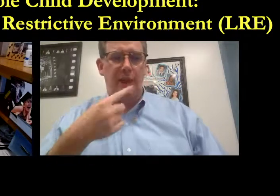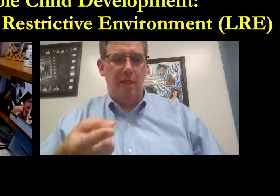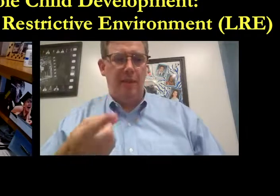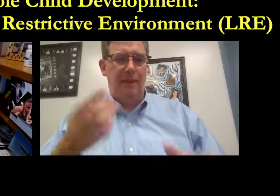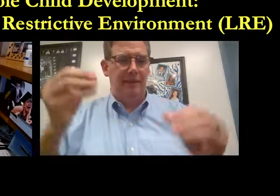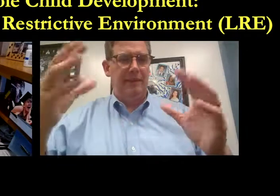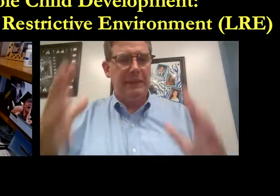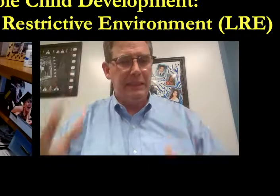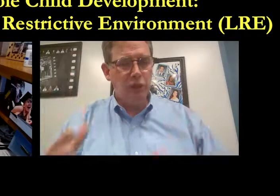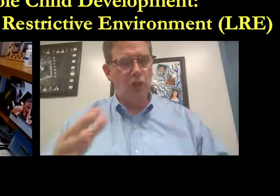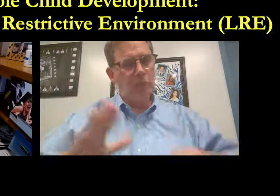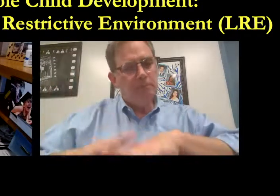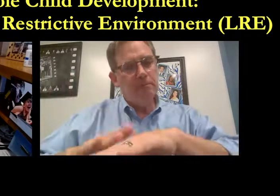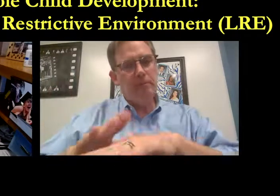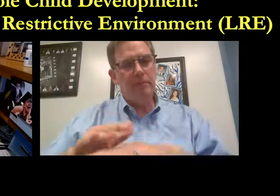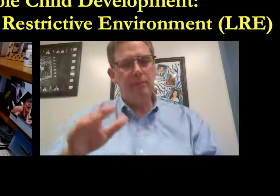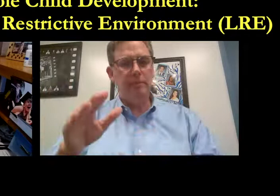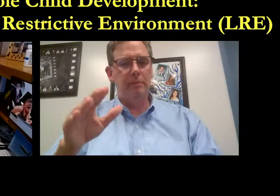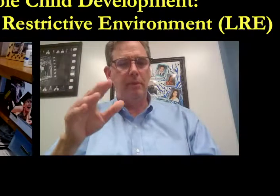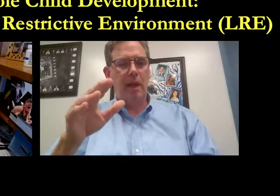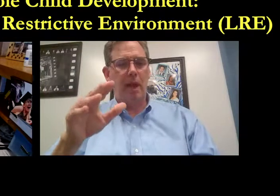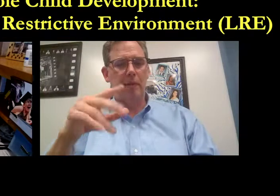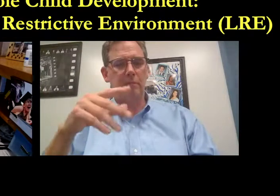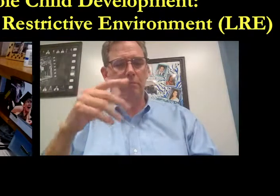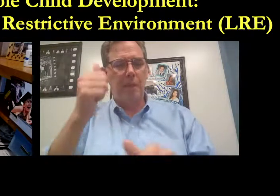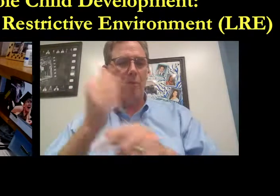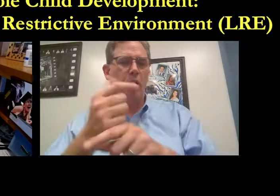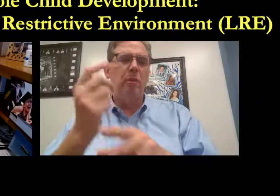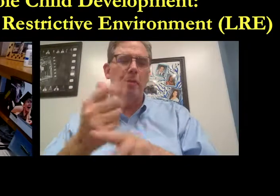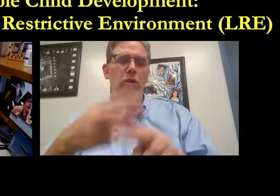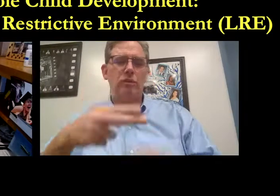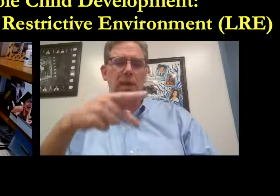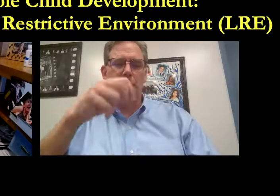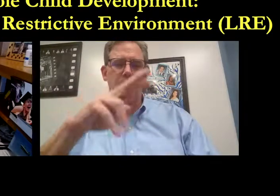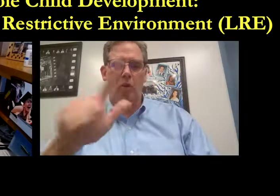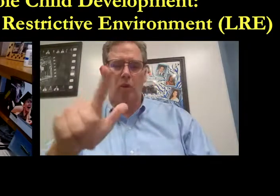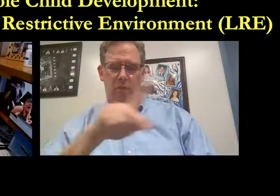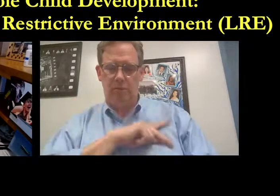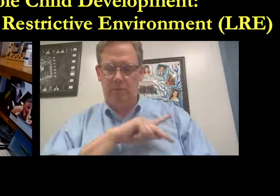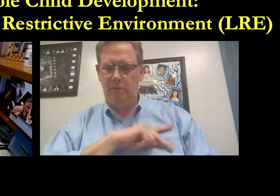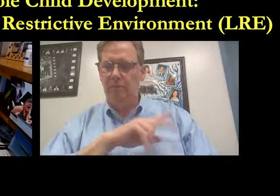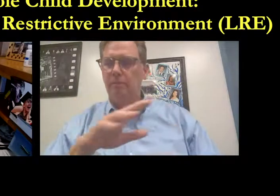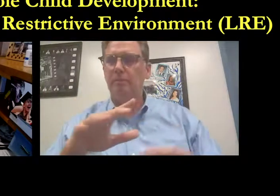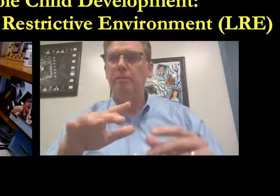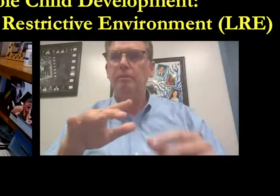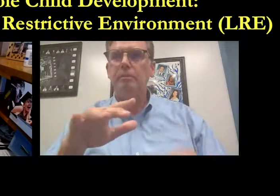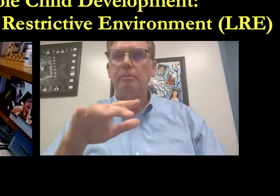I'm from Connecticut, and I remember